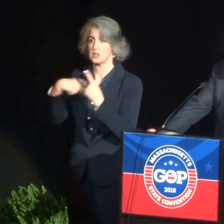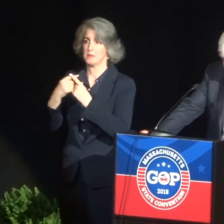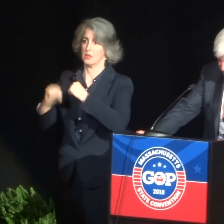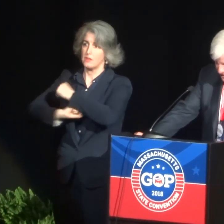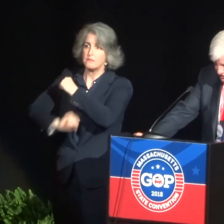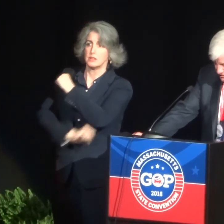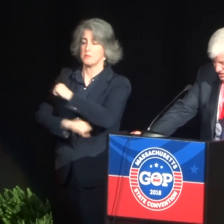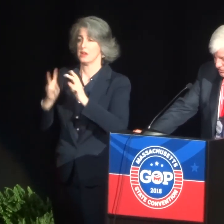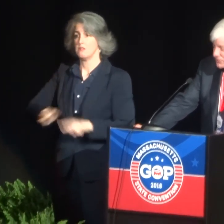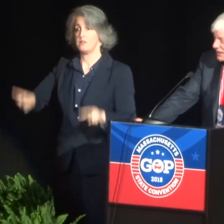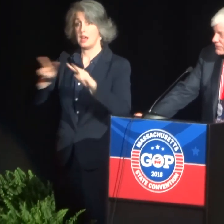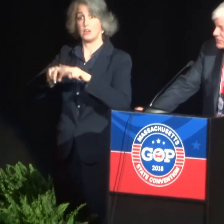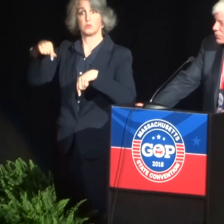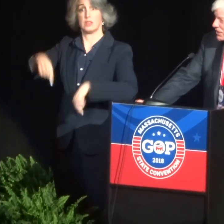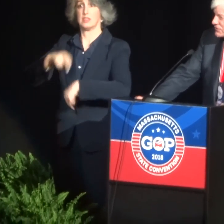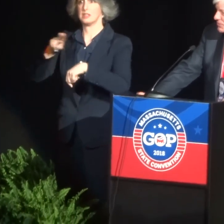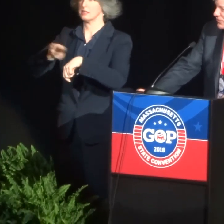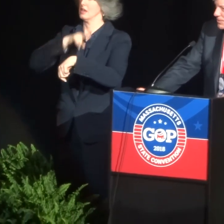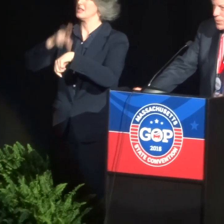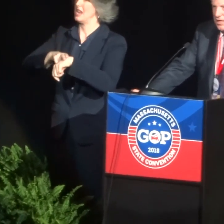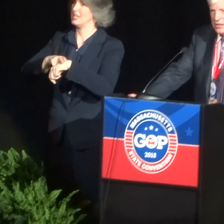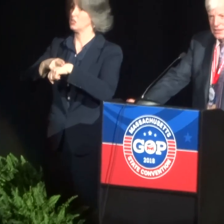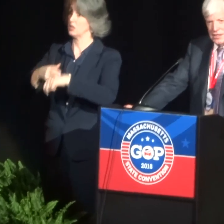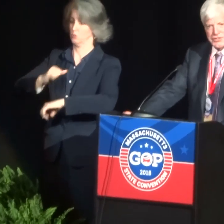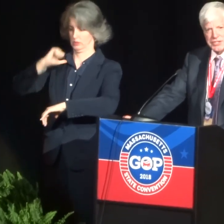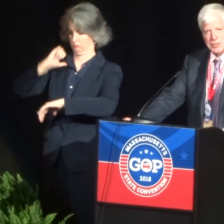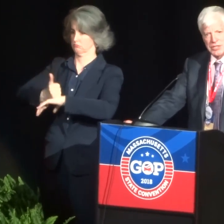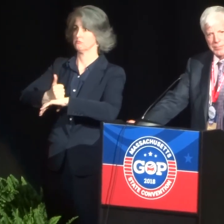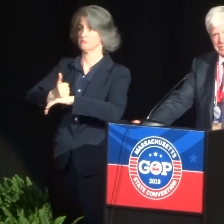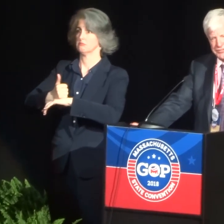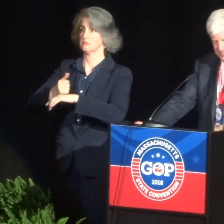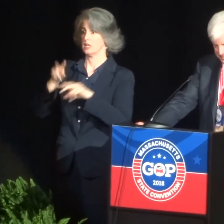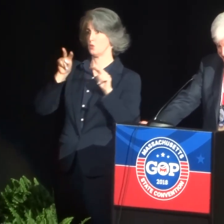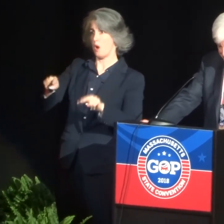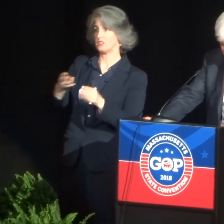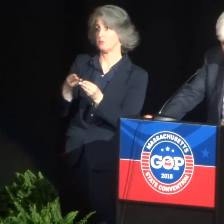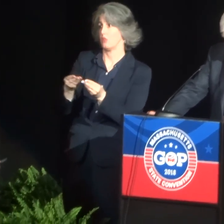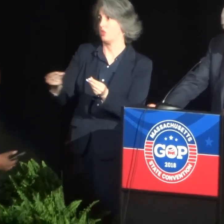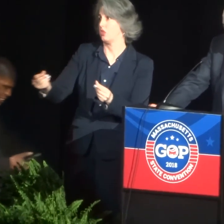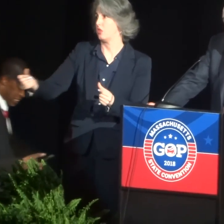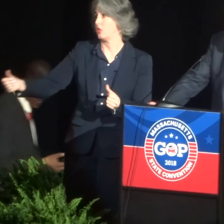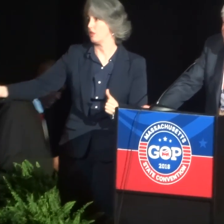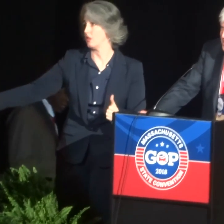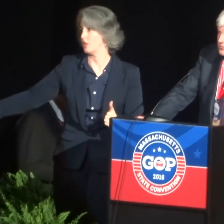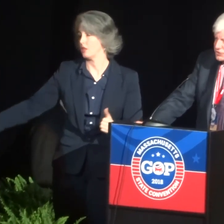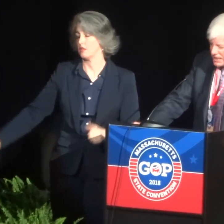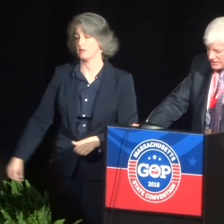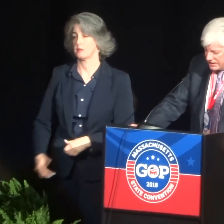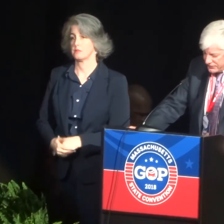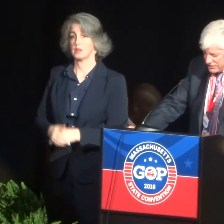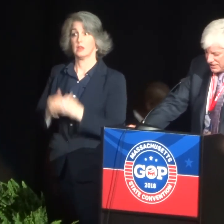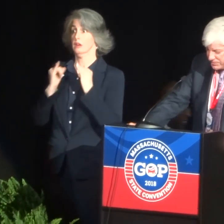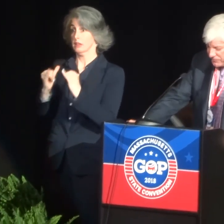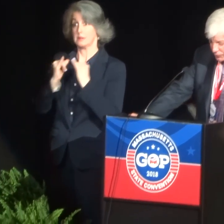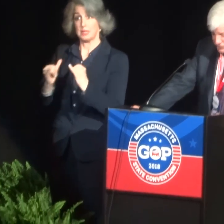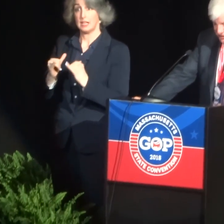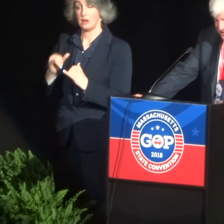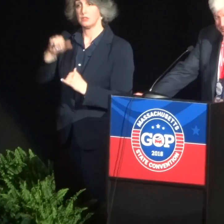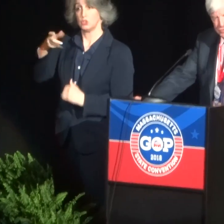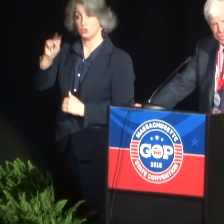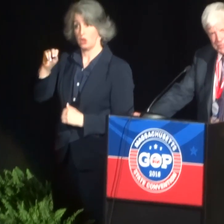upon which this nation was founded to watch them slip away into the liberal abyss. Like myself, John Kingston has